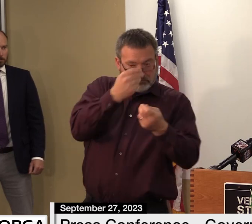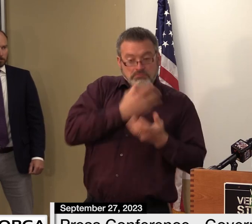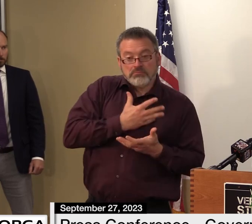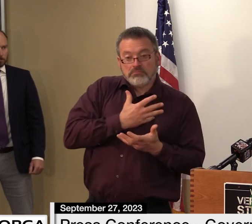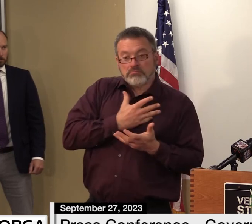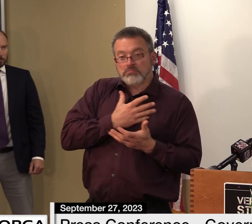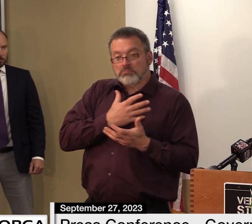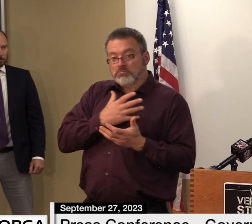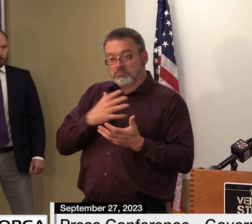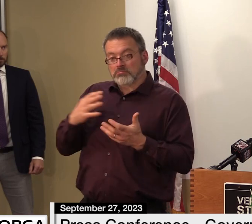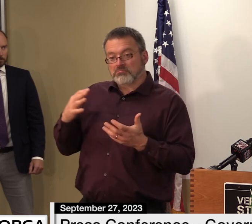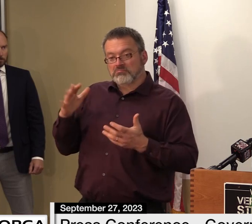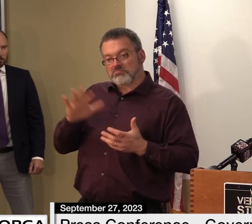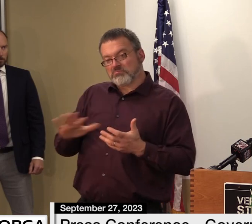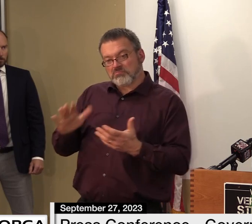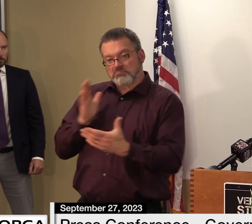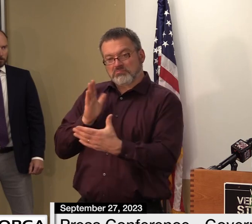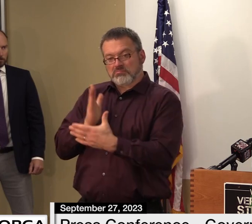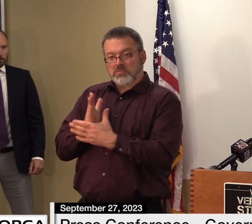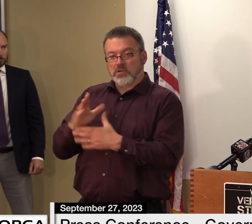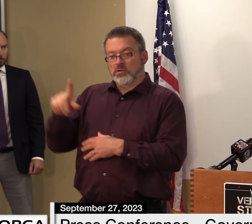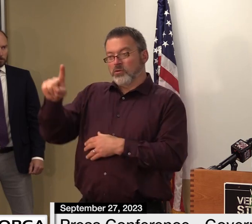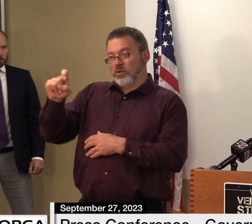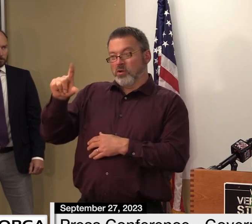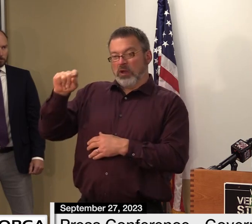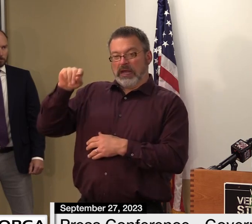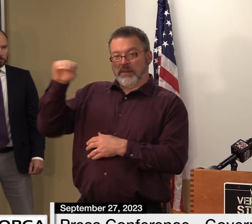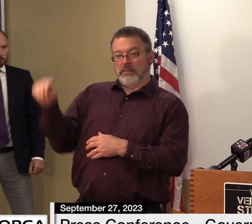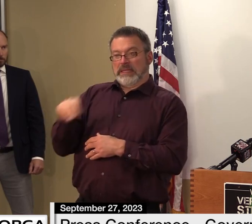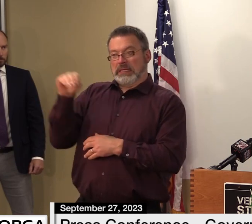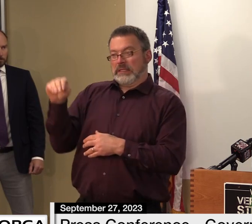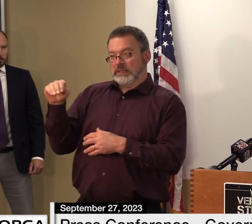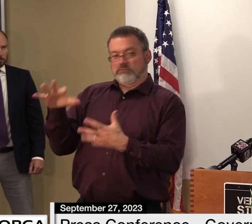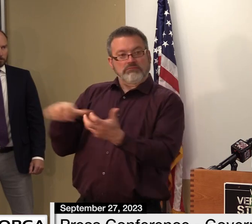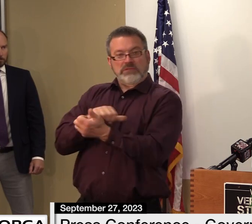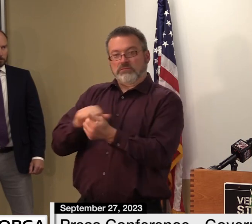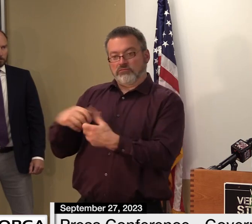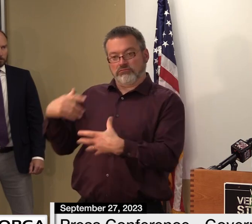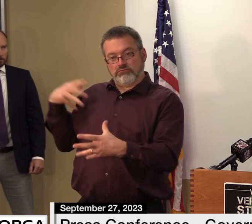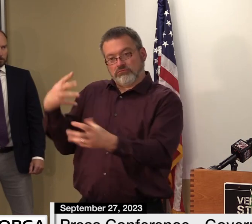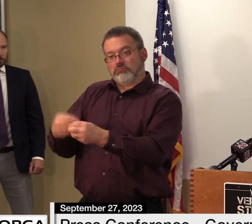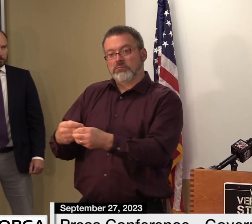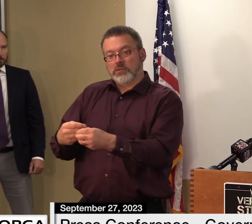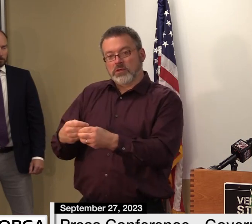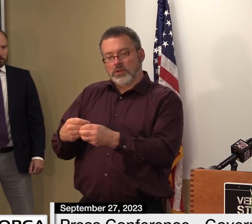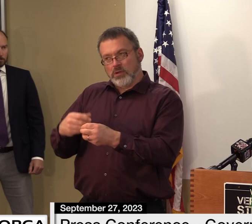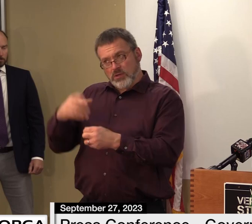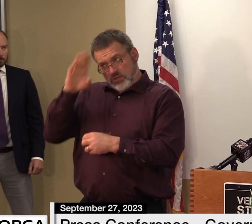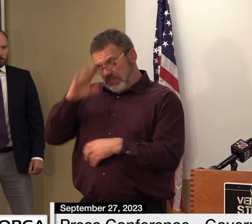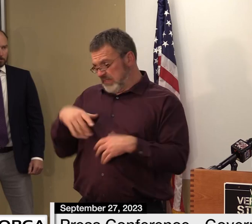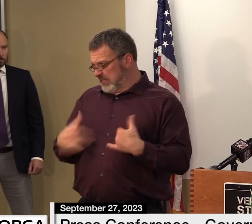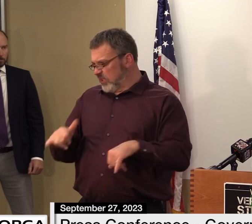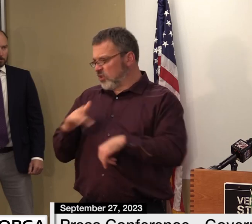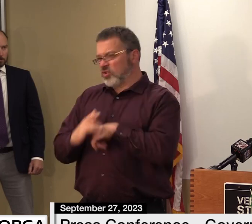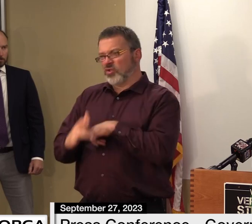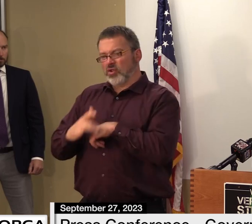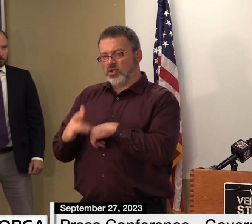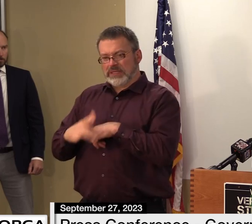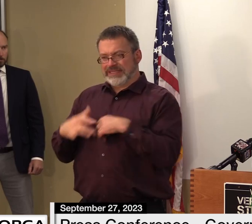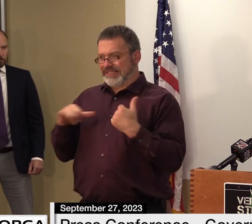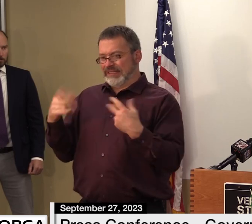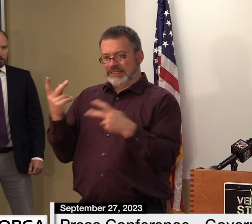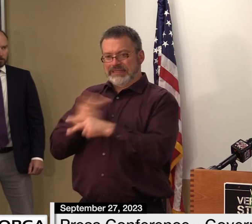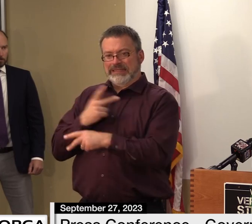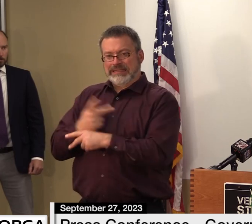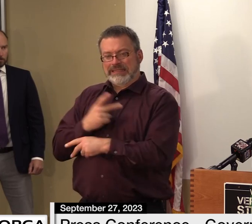applicants is around $120 million. But it's early. We continue to work with AOT, one of